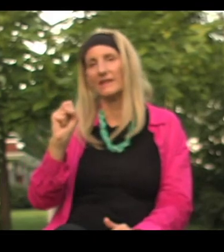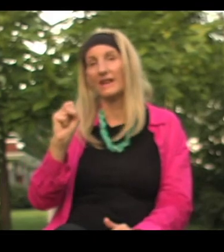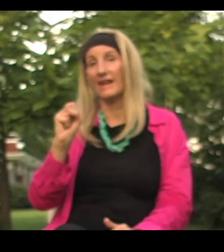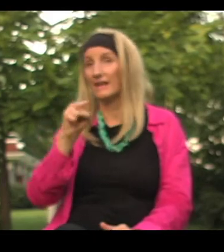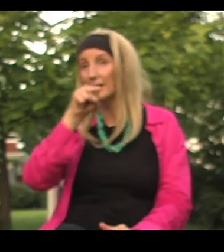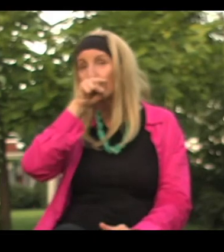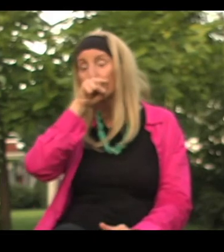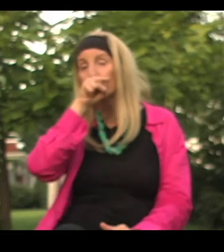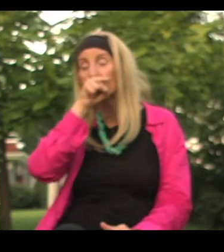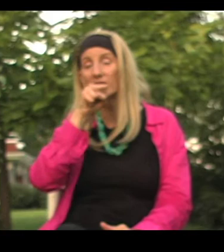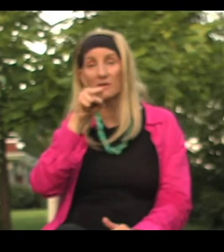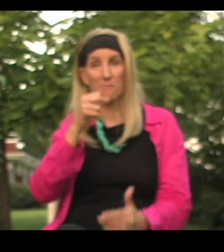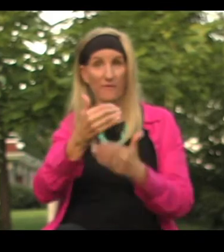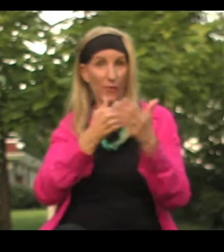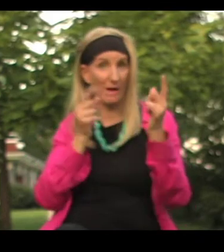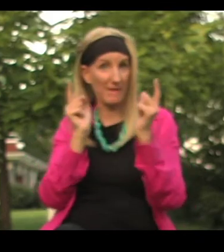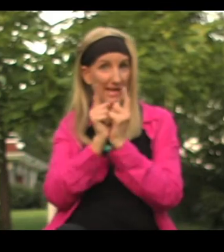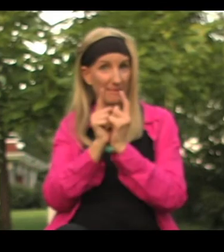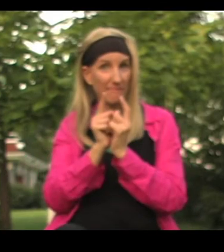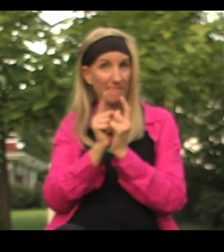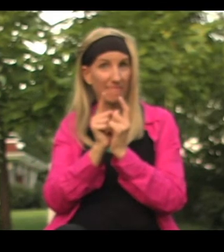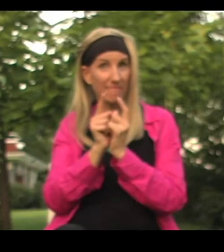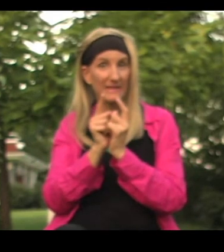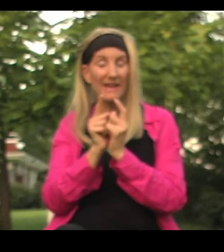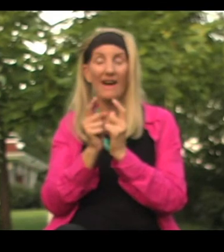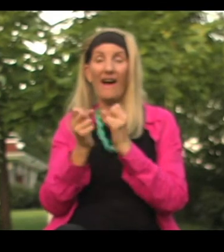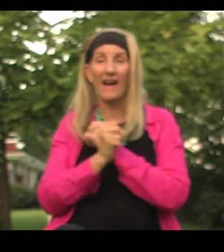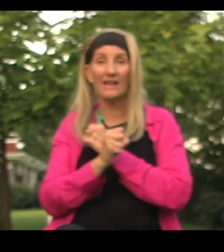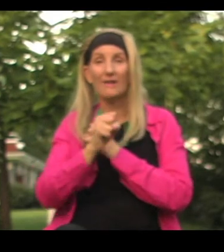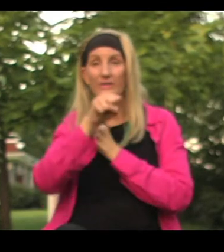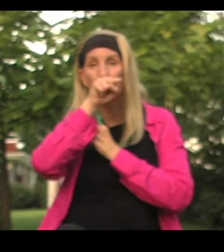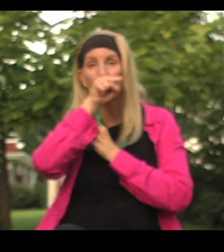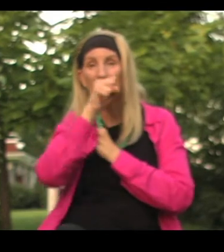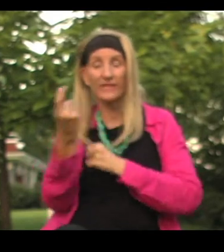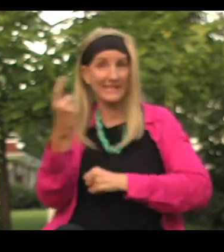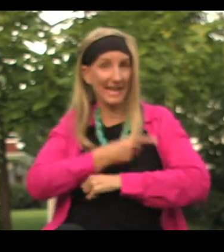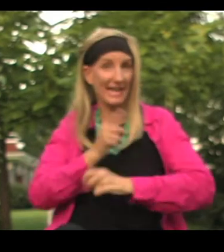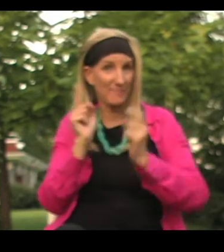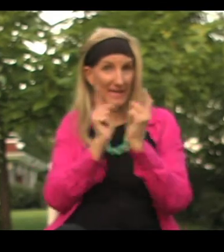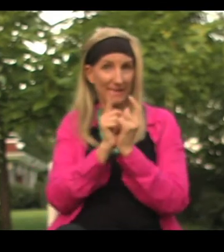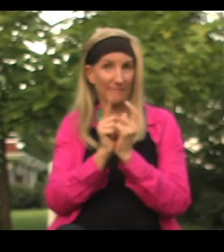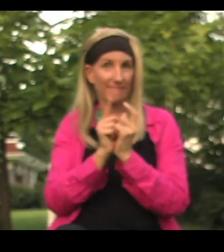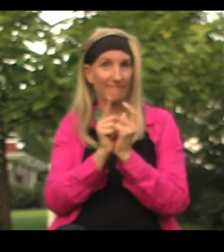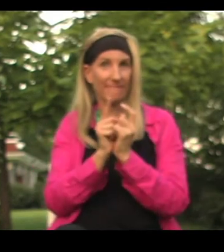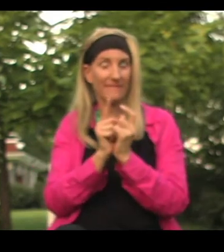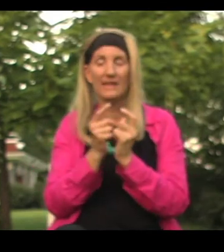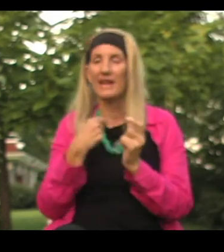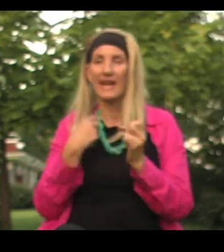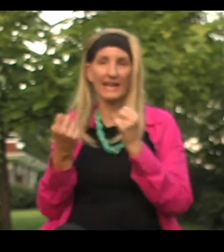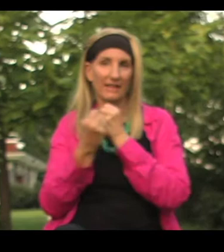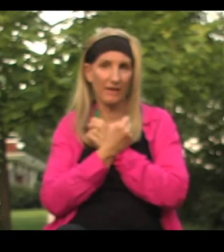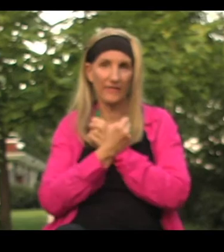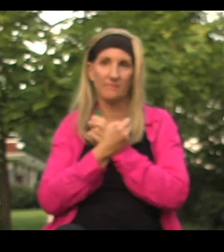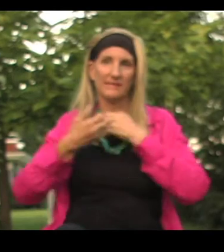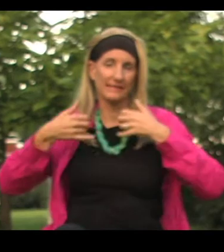And I loved him before I met him. I loved him the day I met him, and I love him